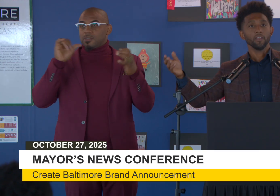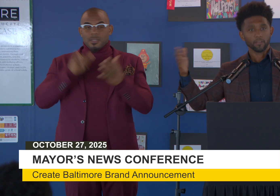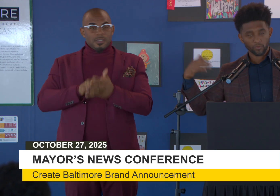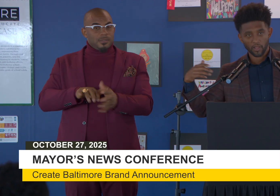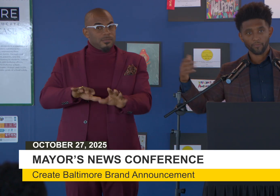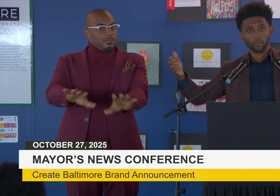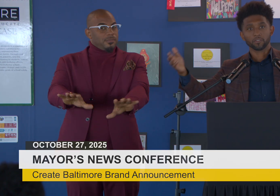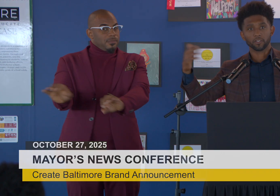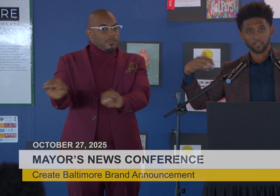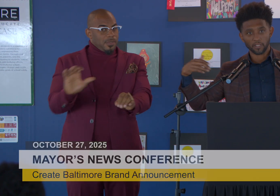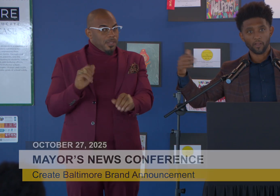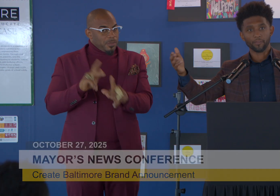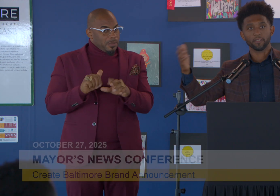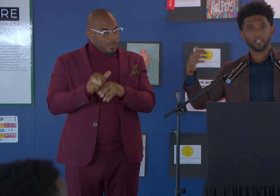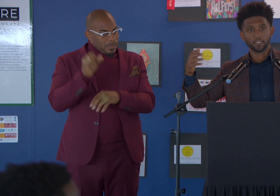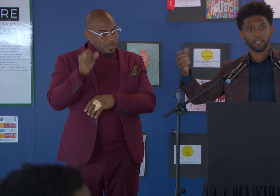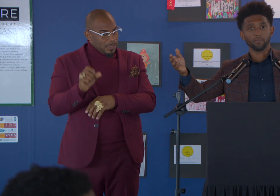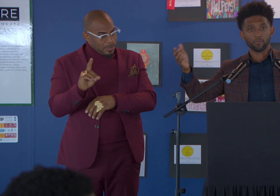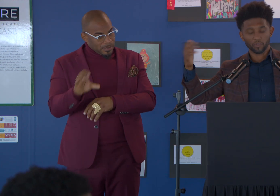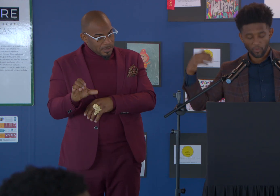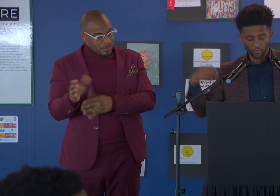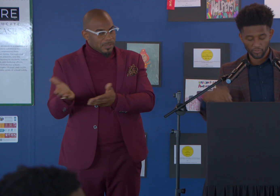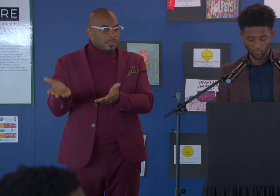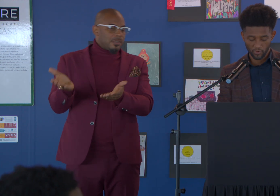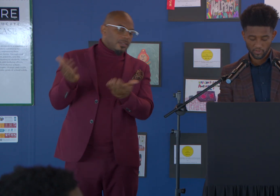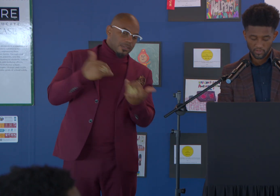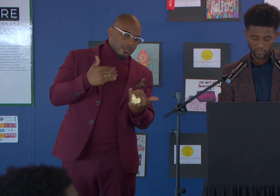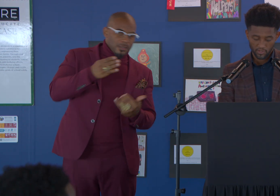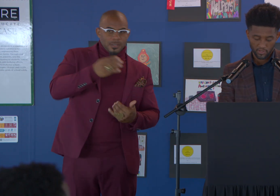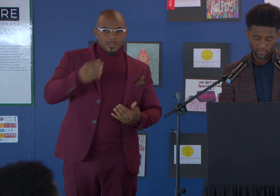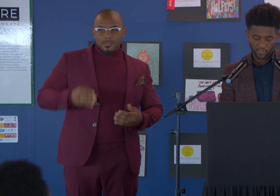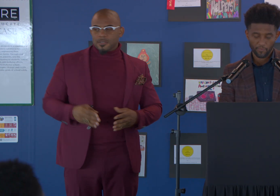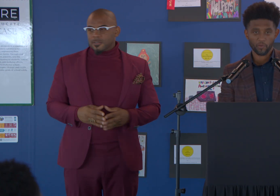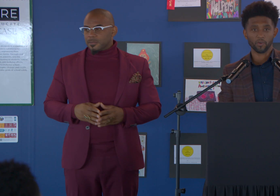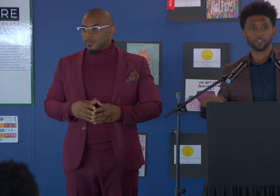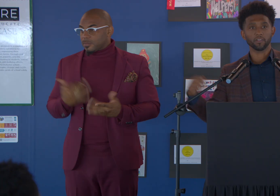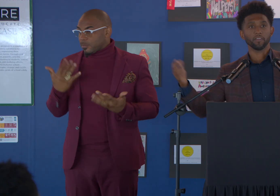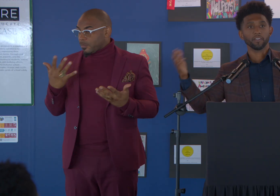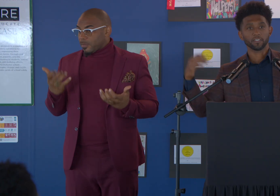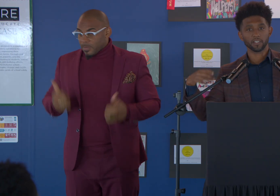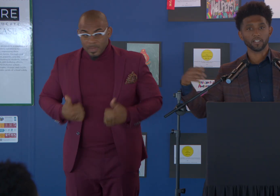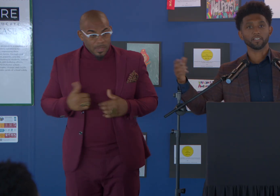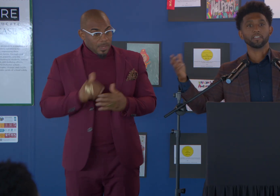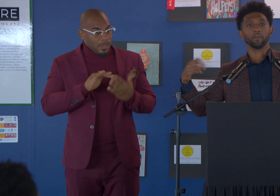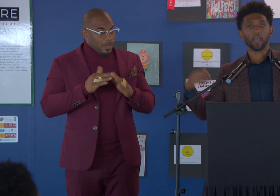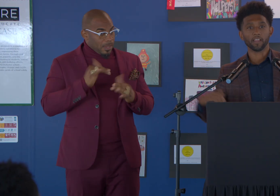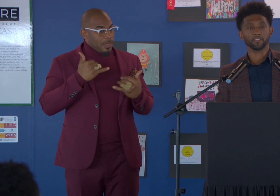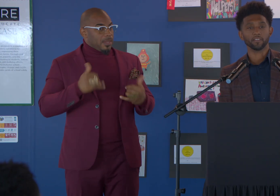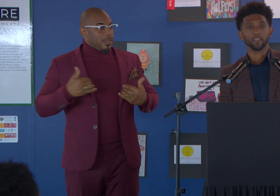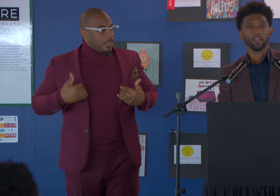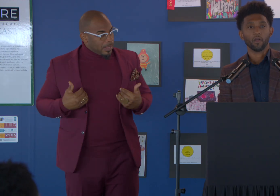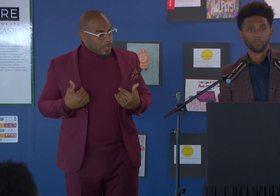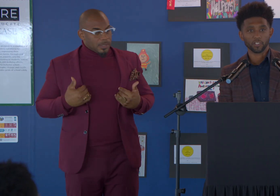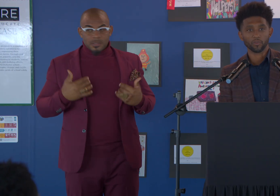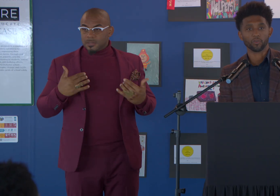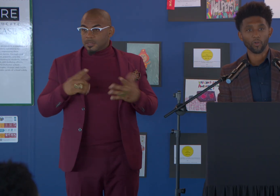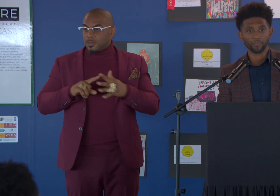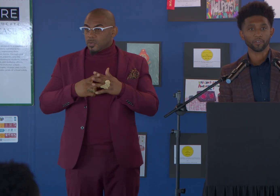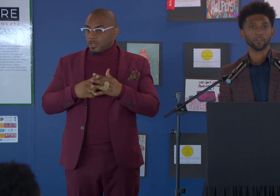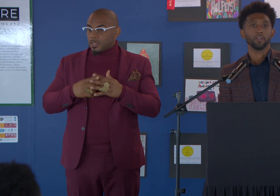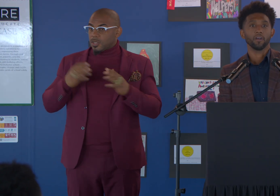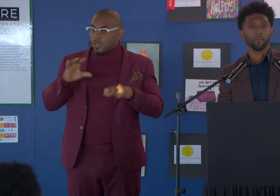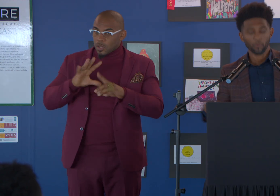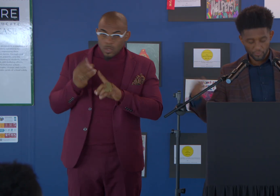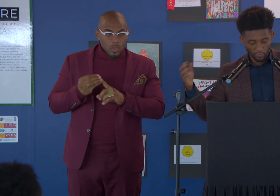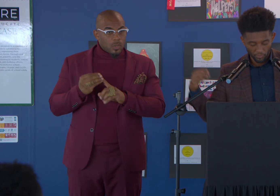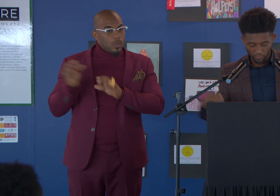that, to our folks in the South and DC, move to Baltimore. If you want to live in a city that still has this original